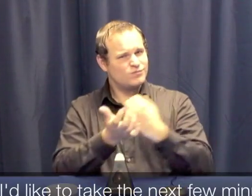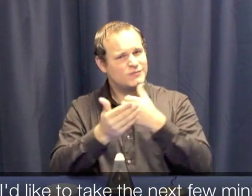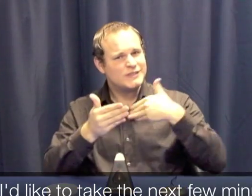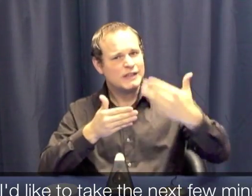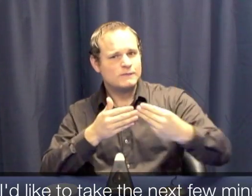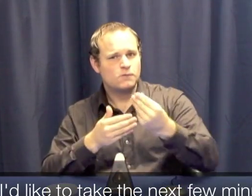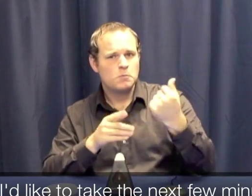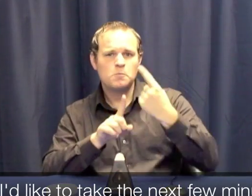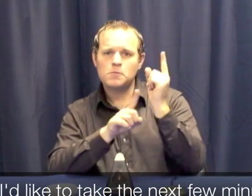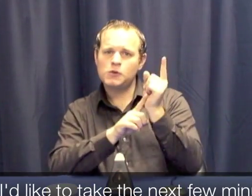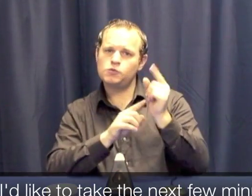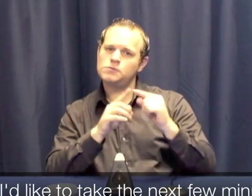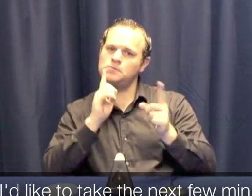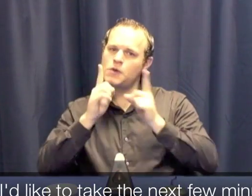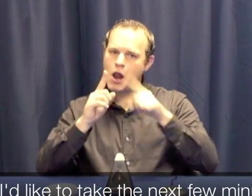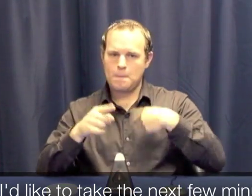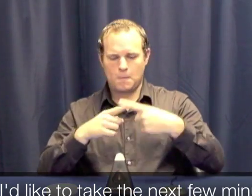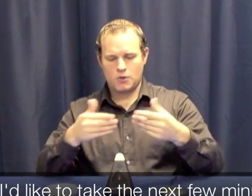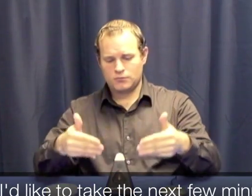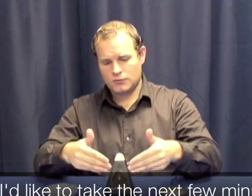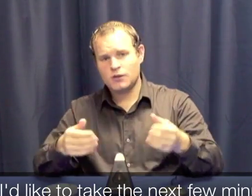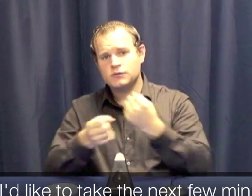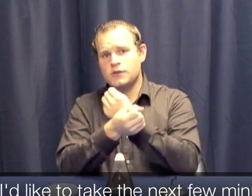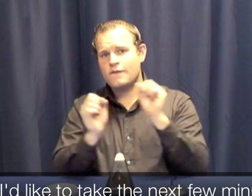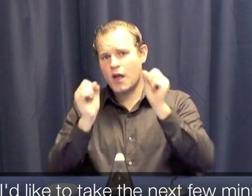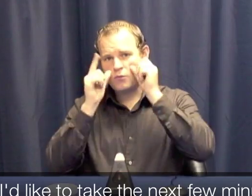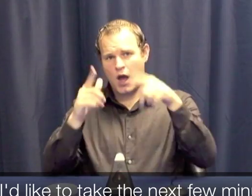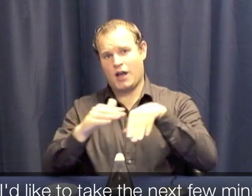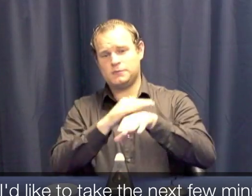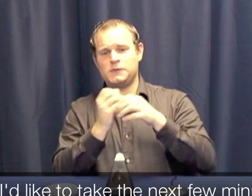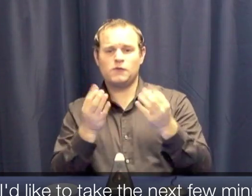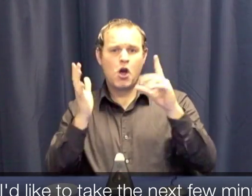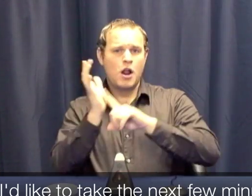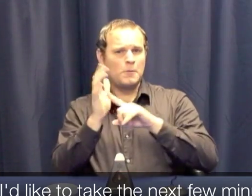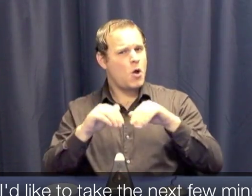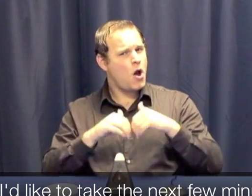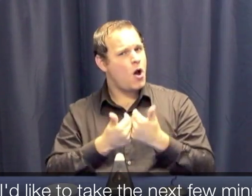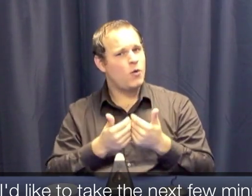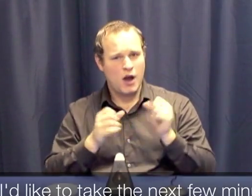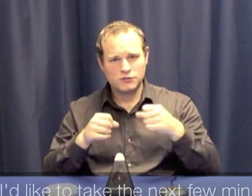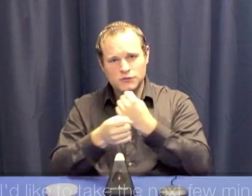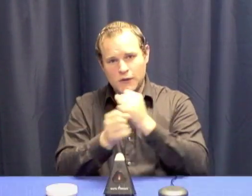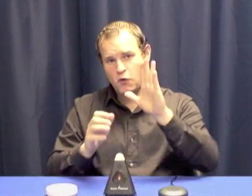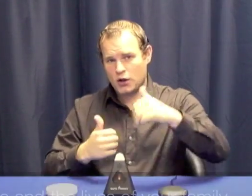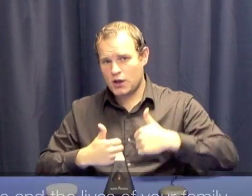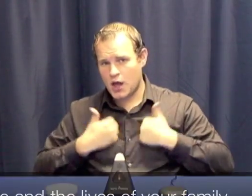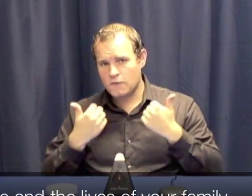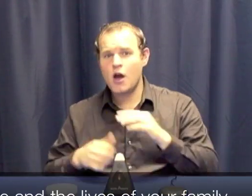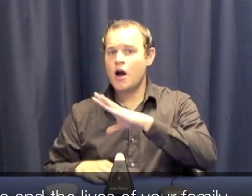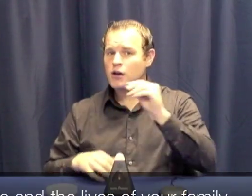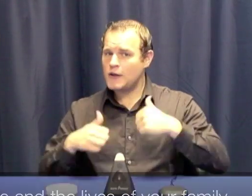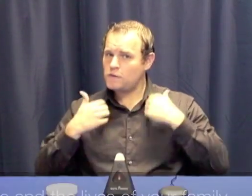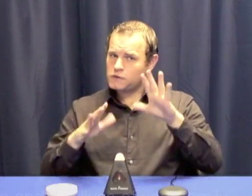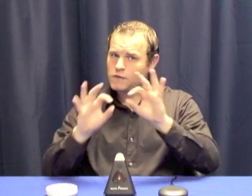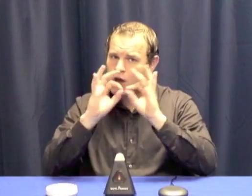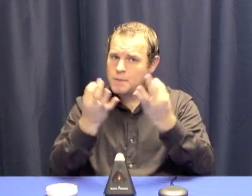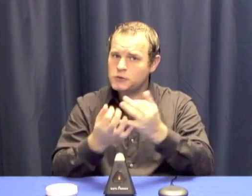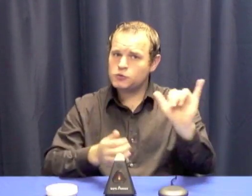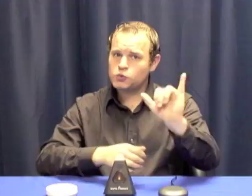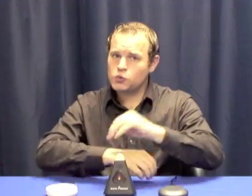country. Accessible smoke alarms will help curb this trend. I'd like to take the next few moments to demonstrate how the SafeAwake accessible smoke